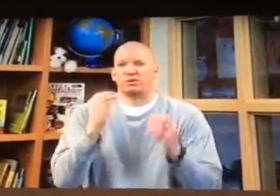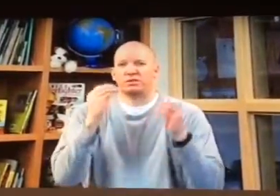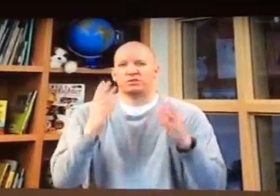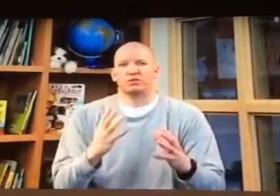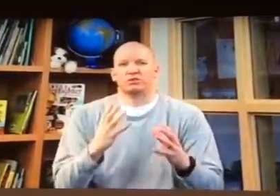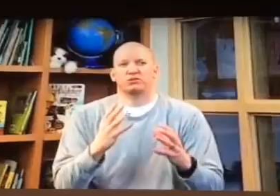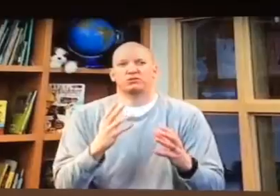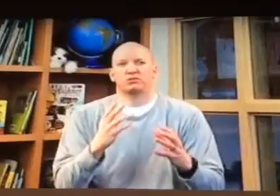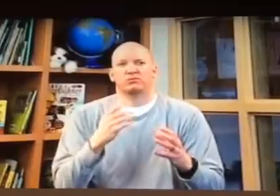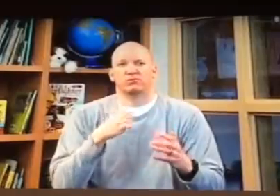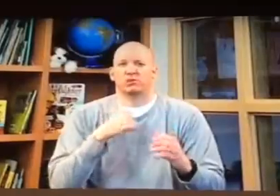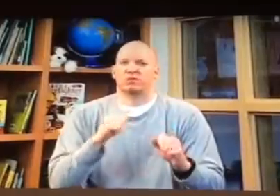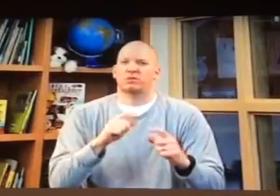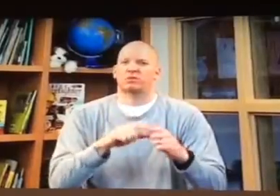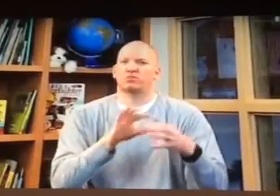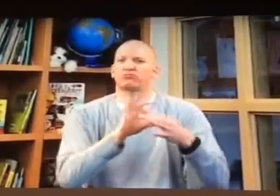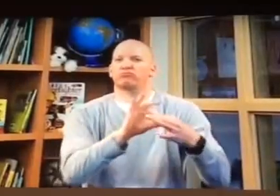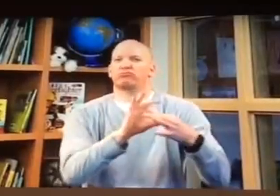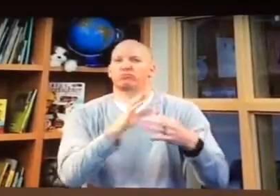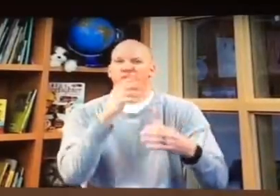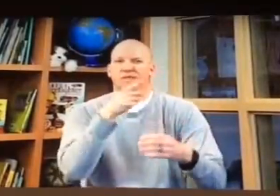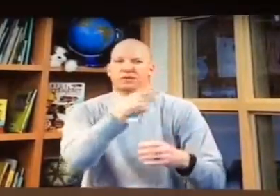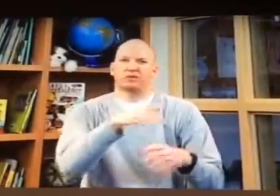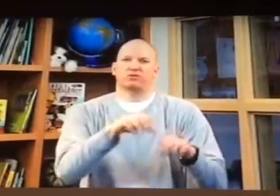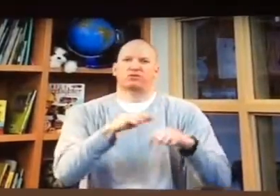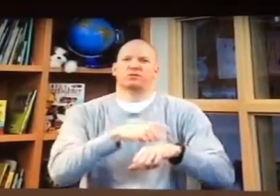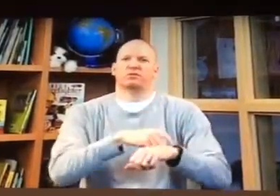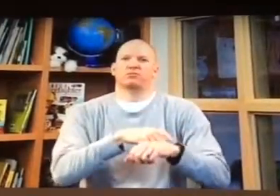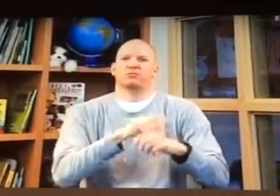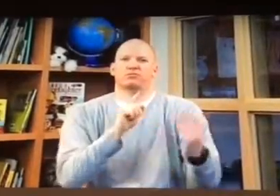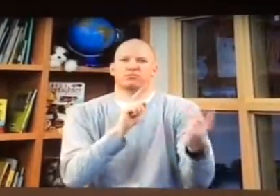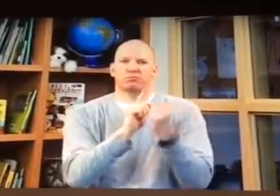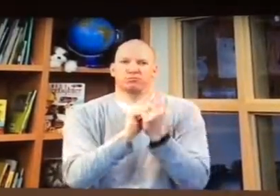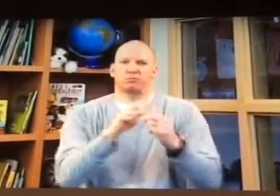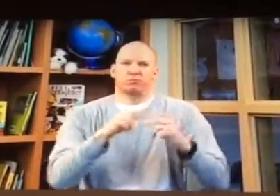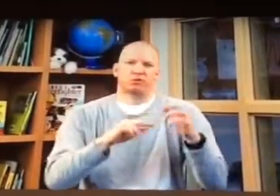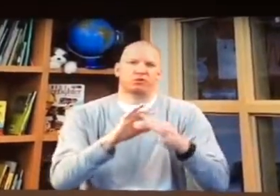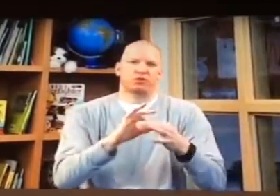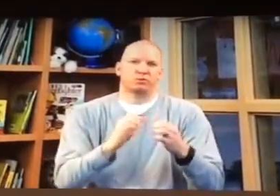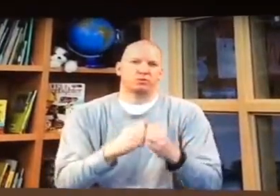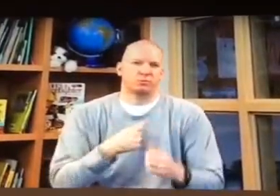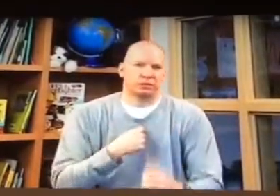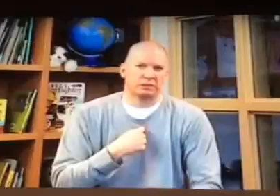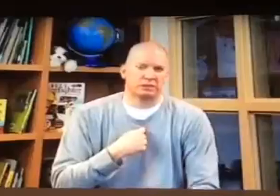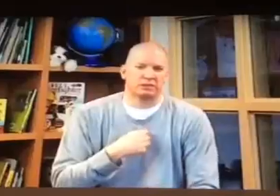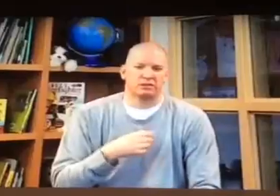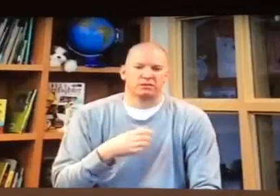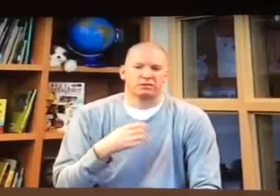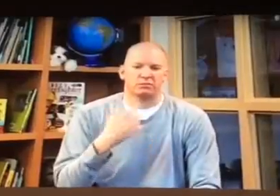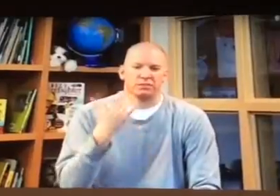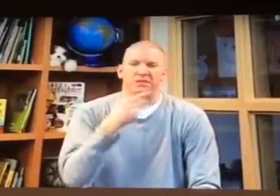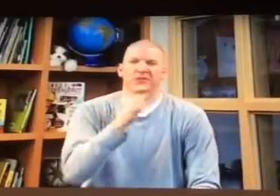But at the high school, I was fortunate enough to have teachers that I had a good relationship with. They took the time to